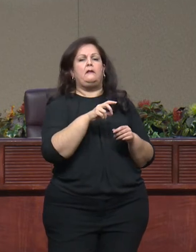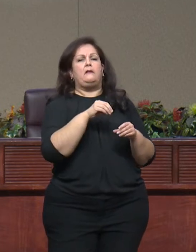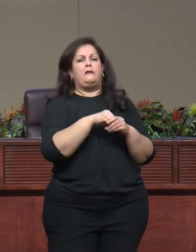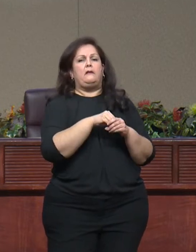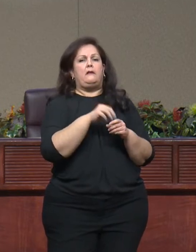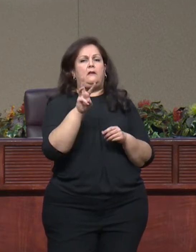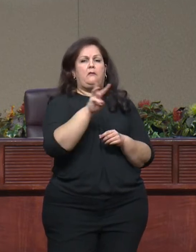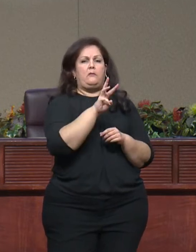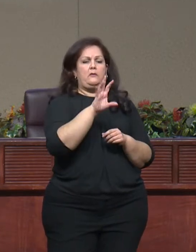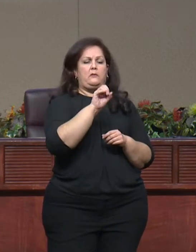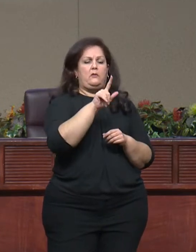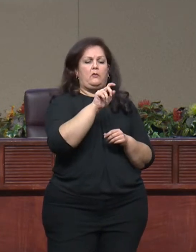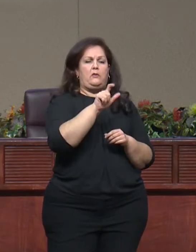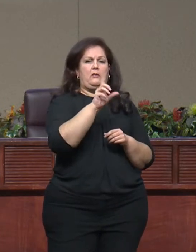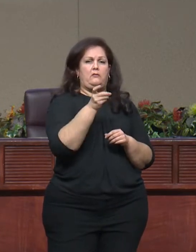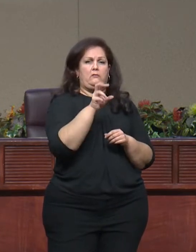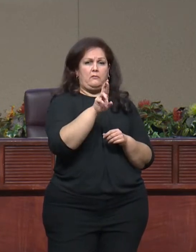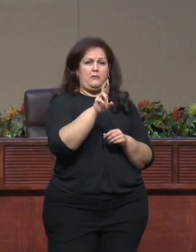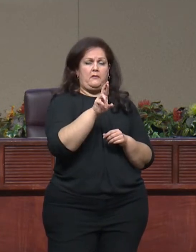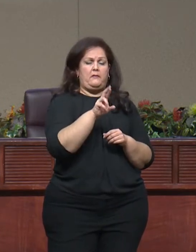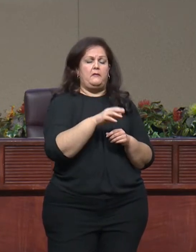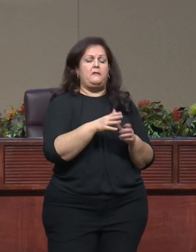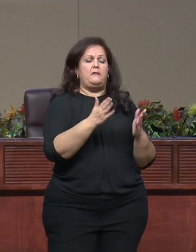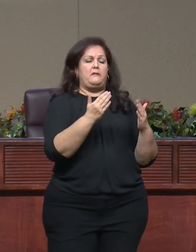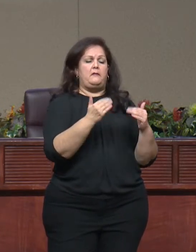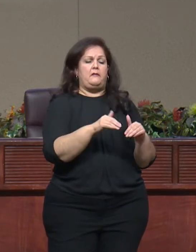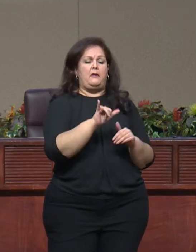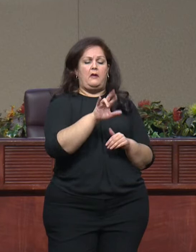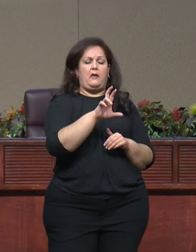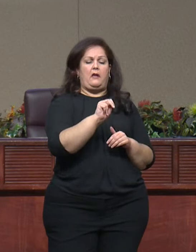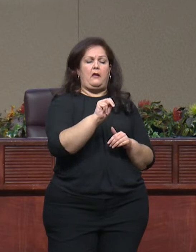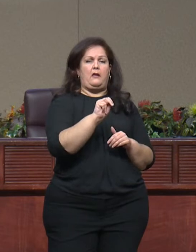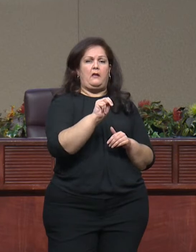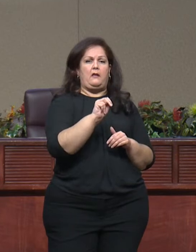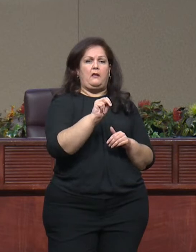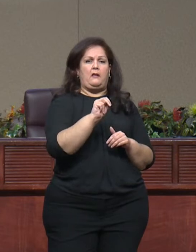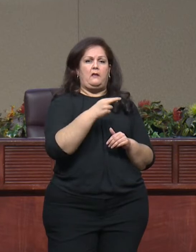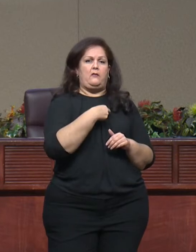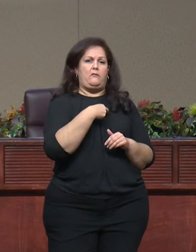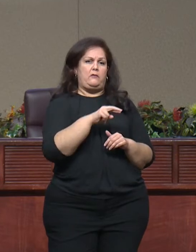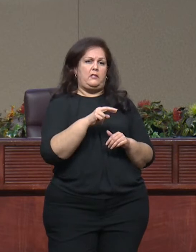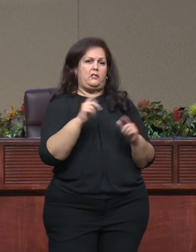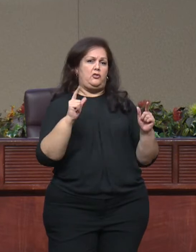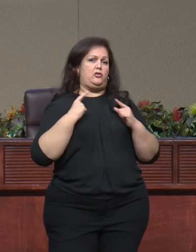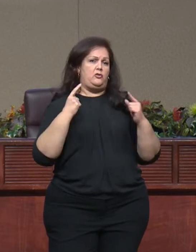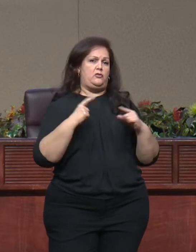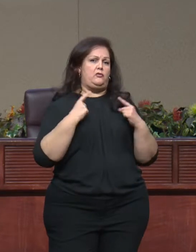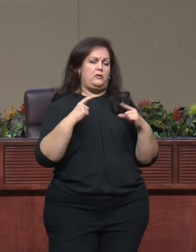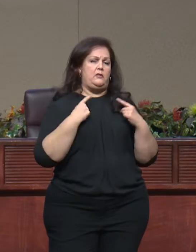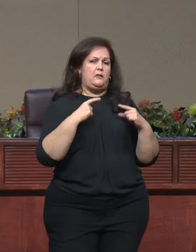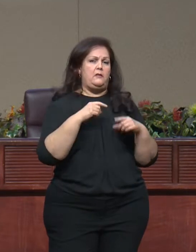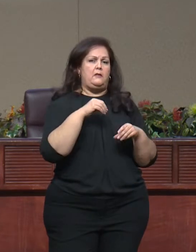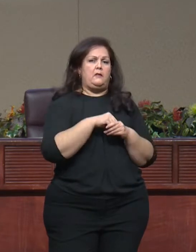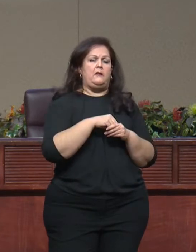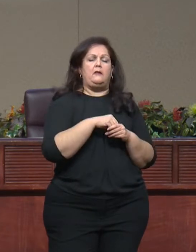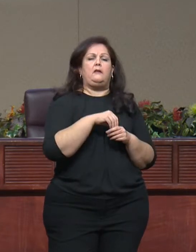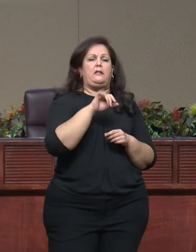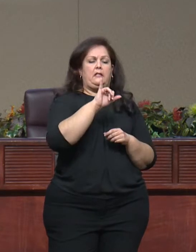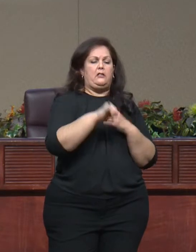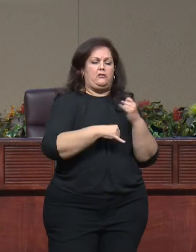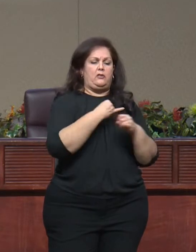12,779 West Colonial Drive in Winter Garden, and the Iron Religion Gym at 5247 International